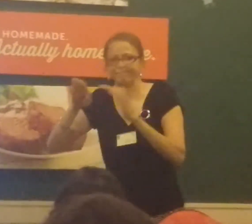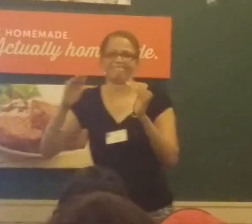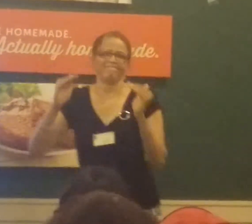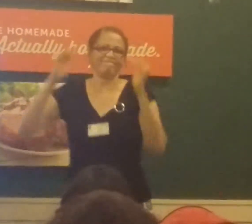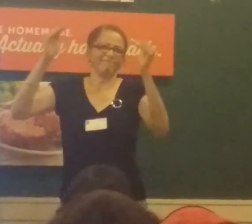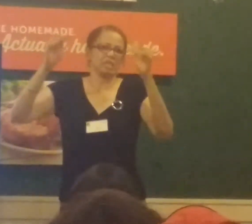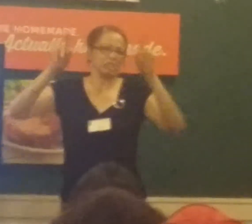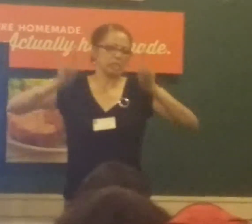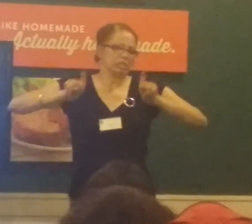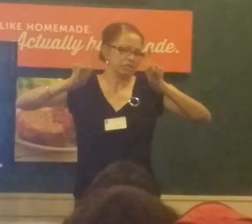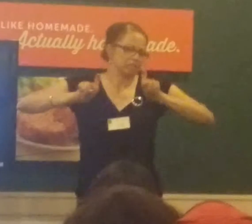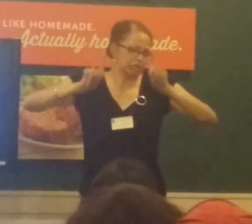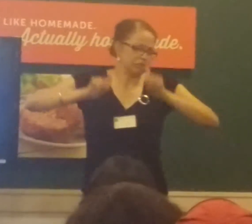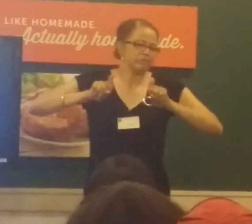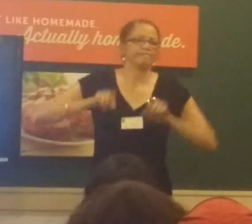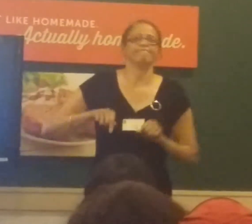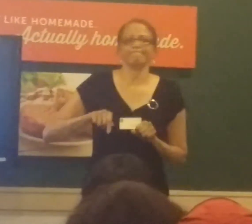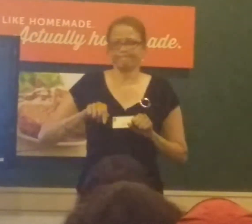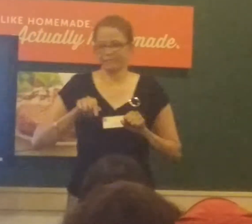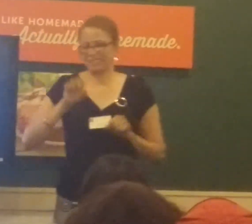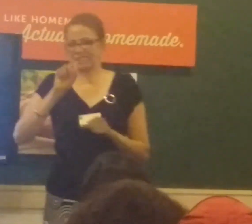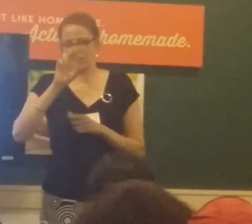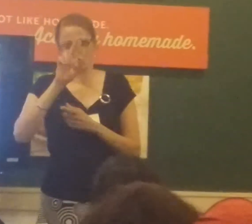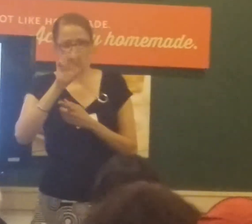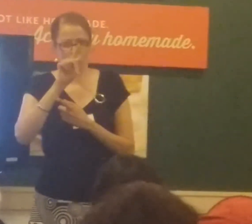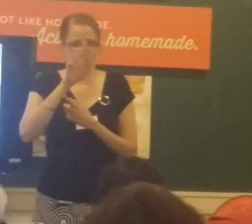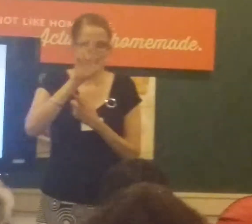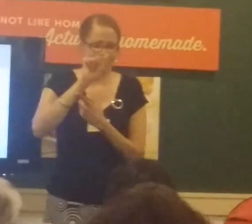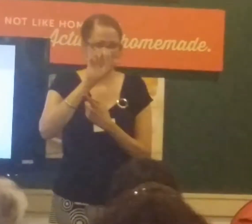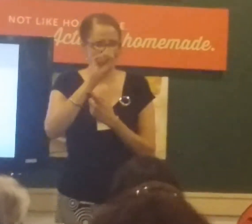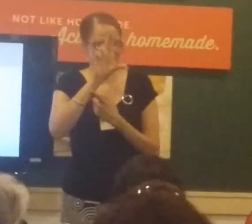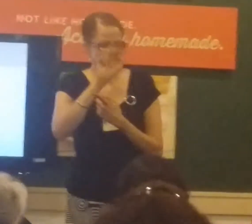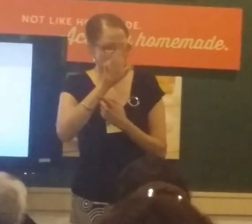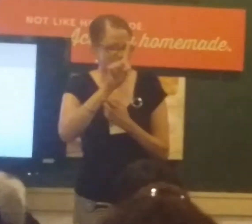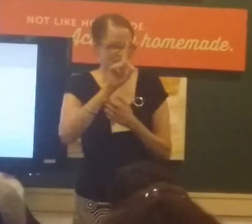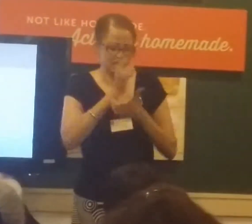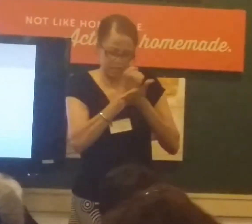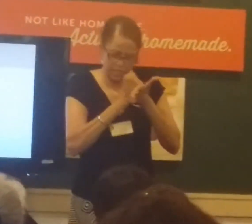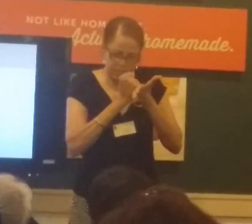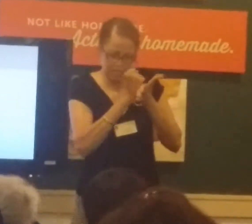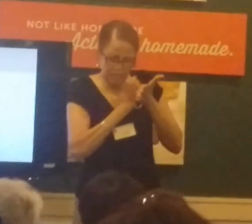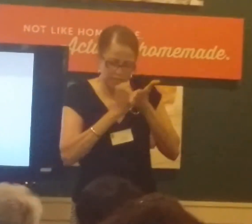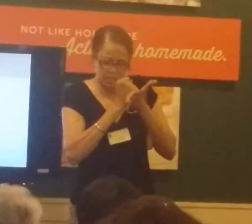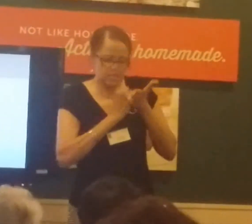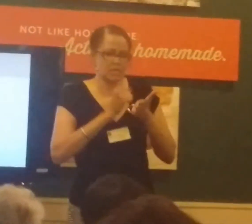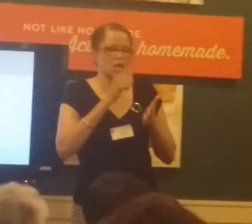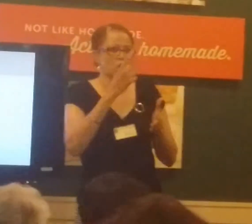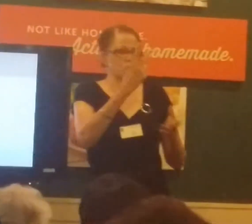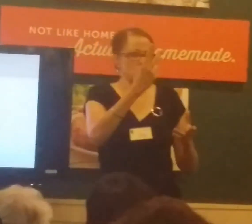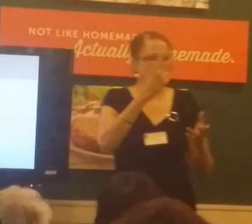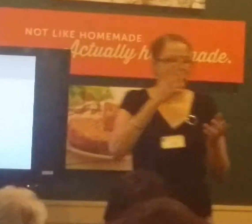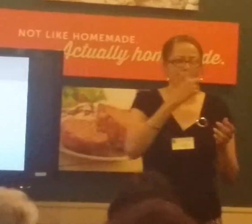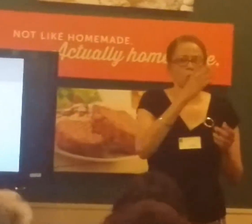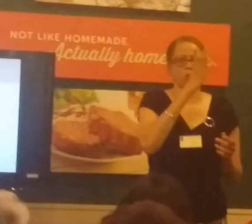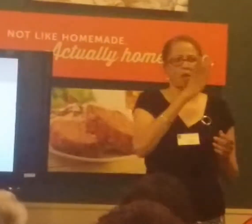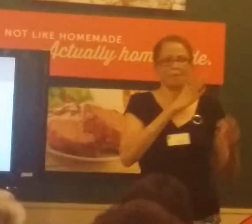went in, and I had to get more testing. I had to have an ultrasound. I